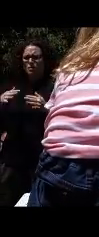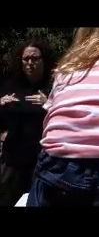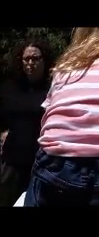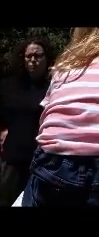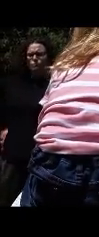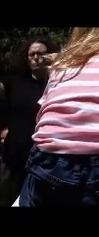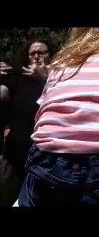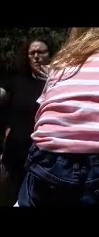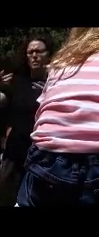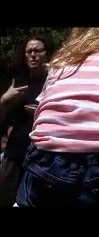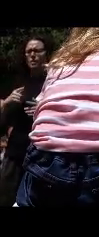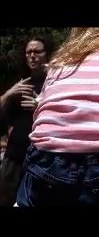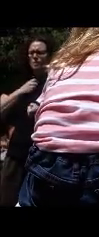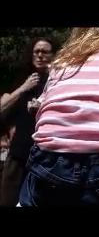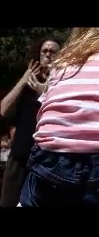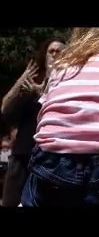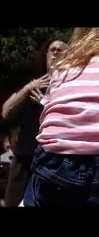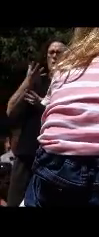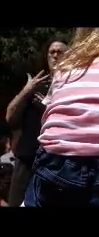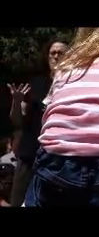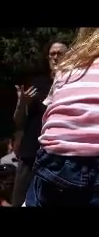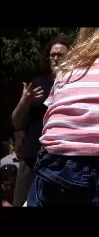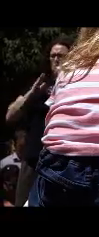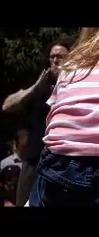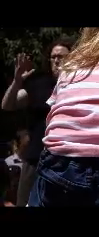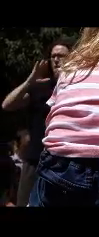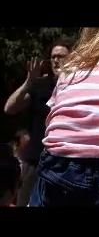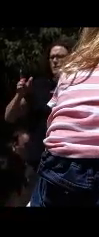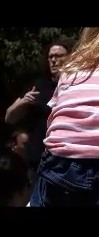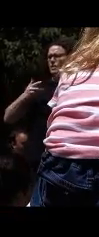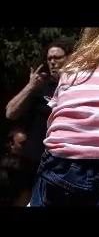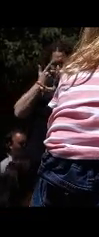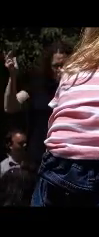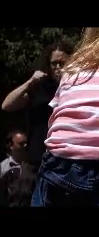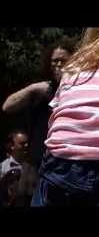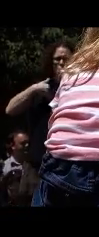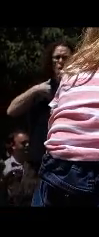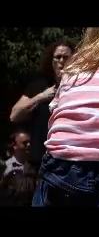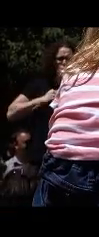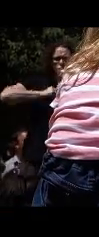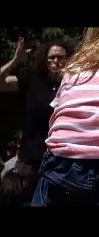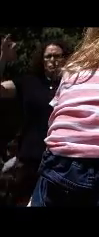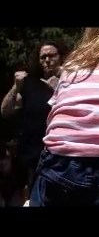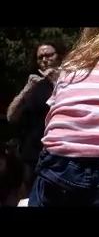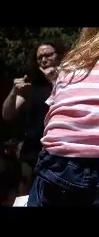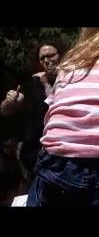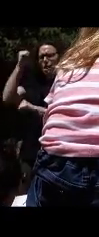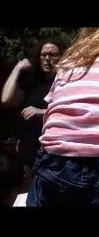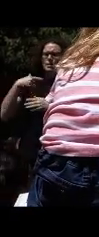turnout. I think this is absolutely amazing. Should give everyone heart that we can fight back against this government.